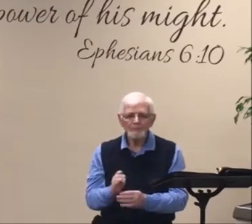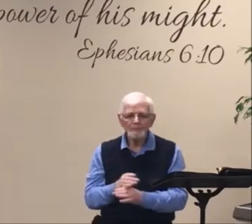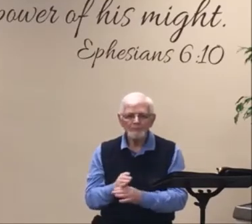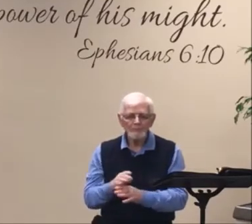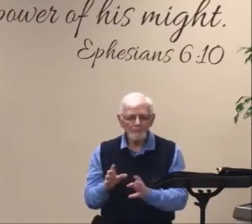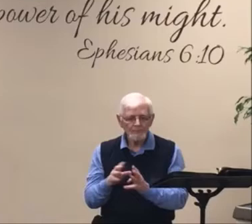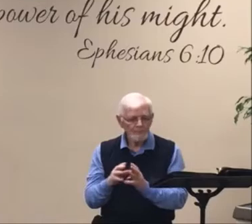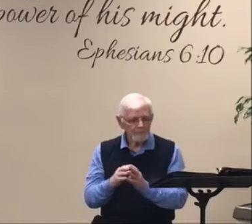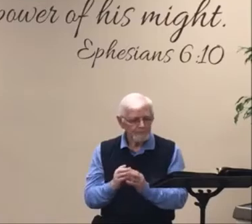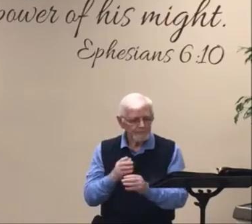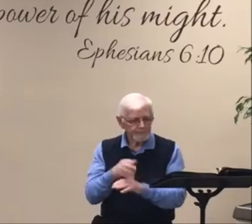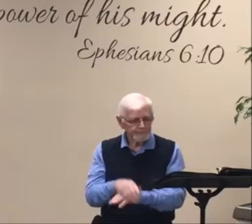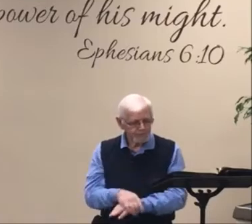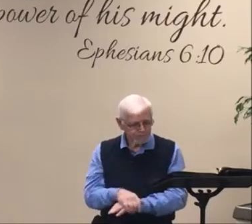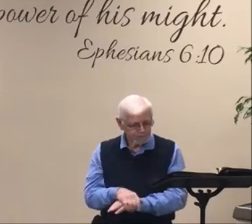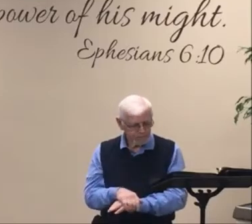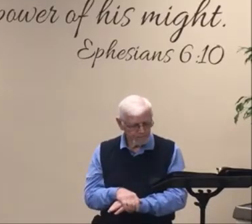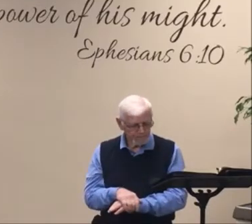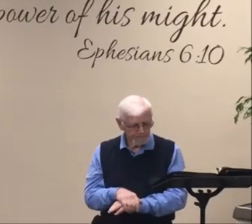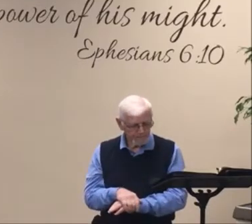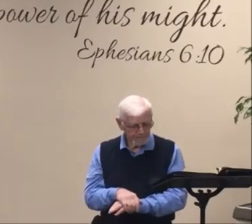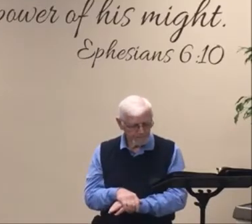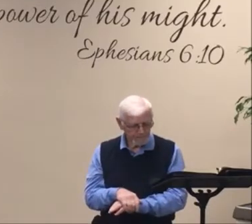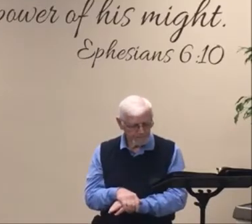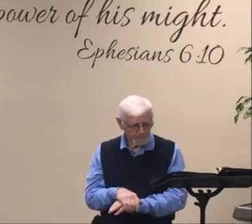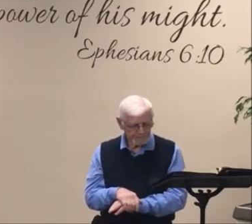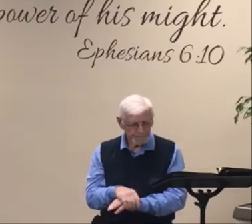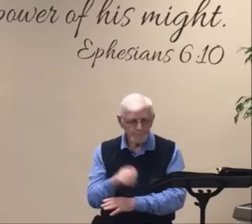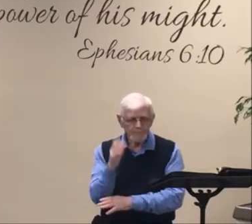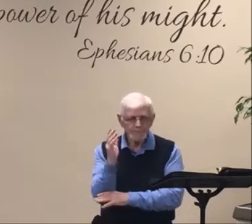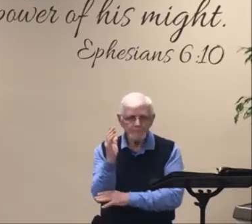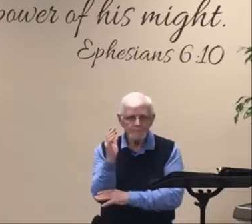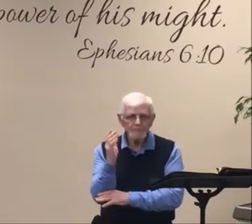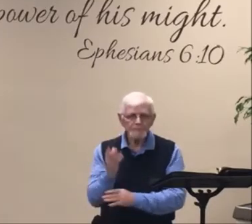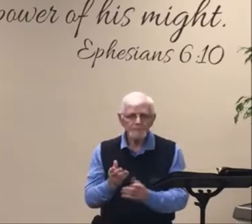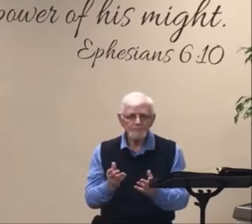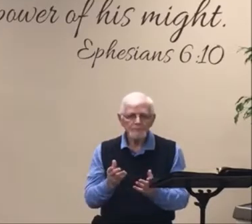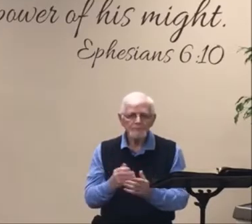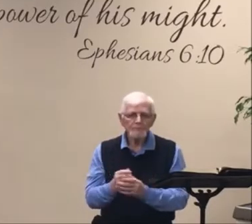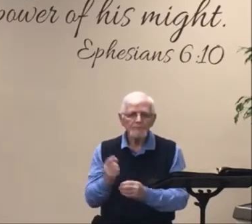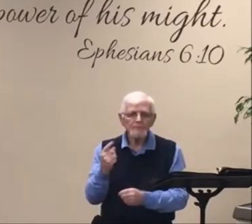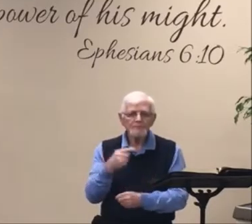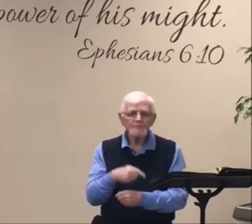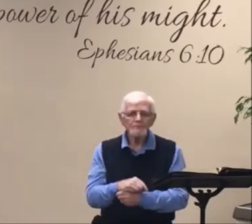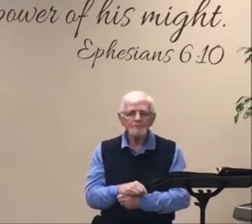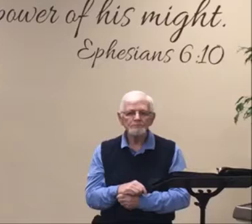meeting after today, this afternoon's service. Today,